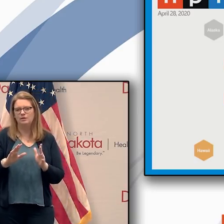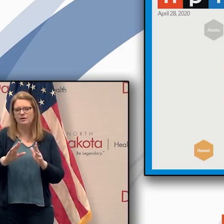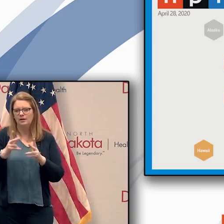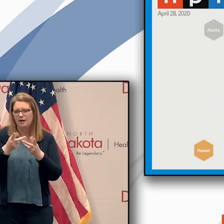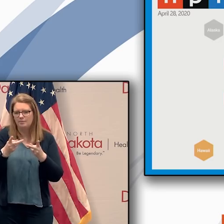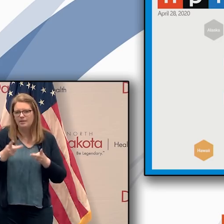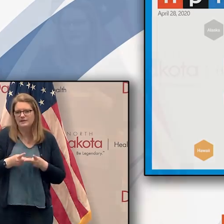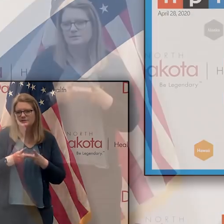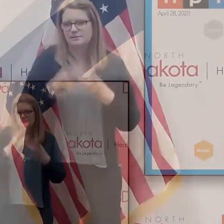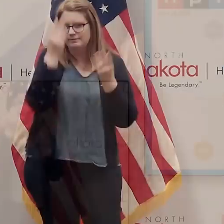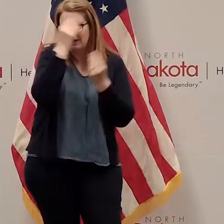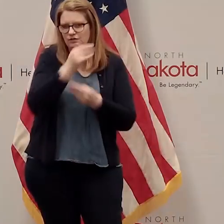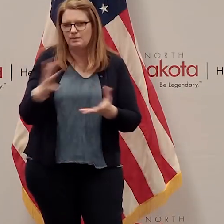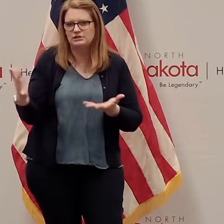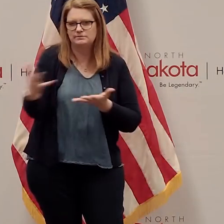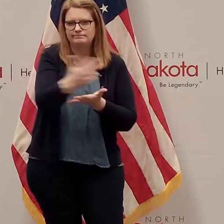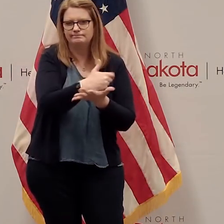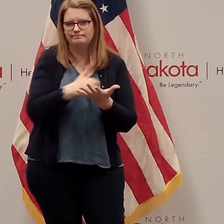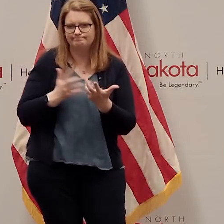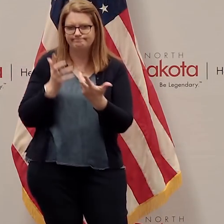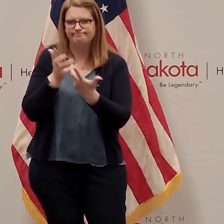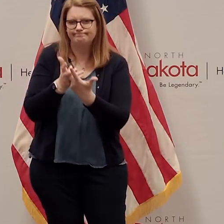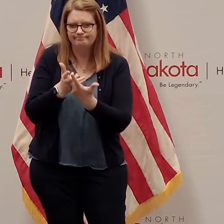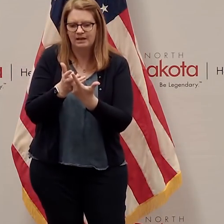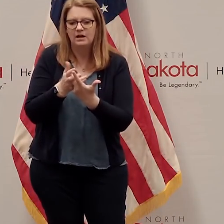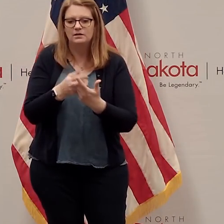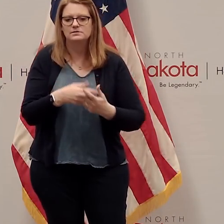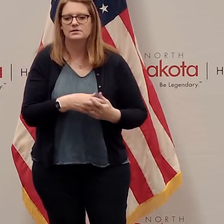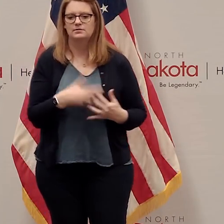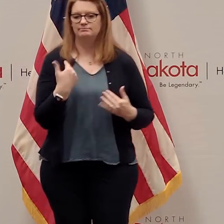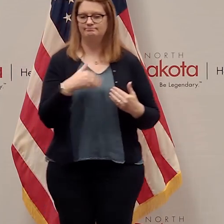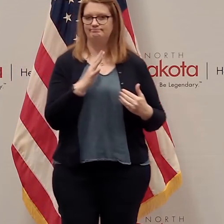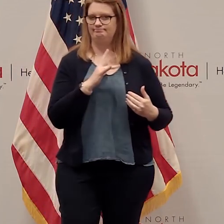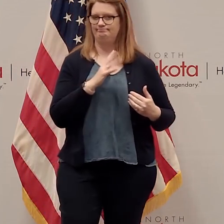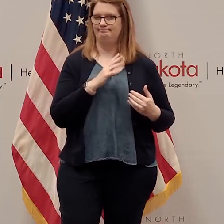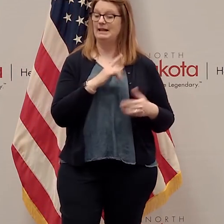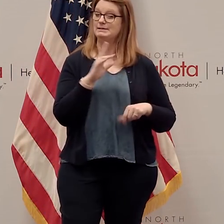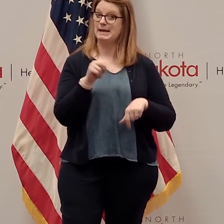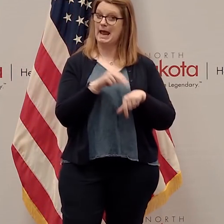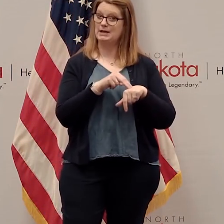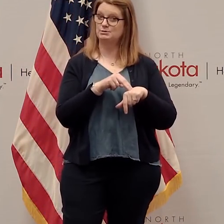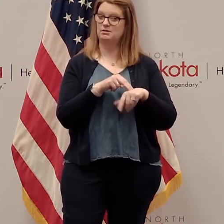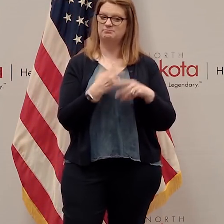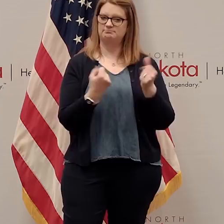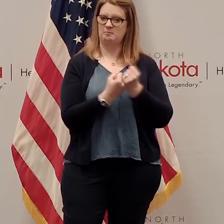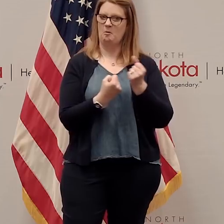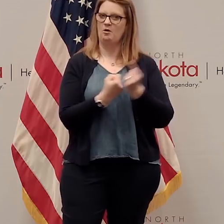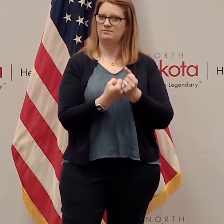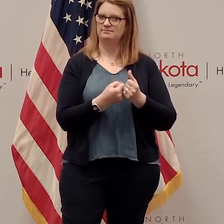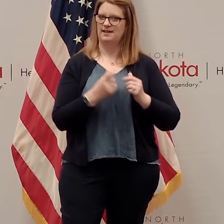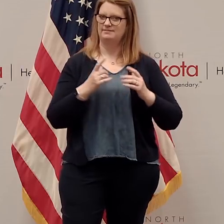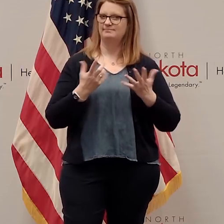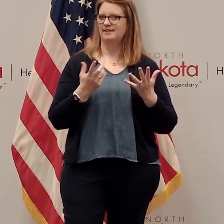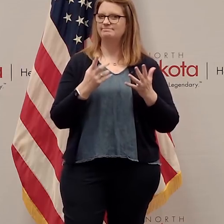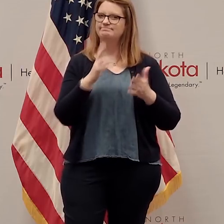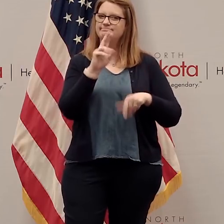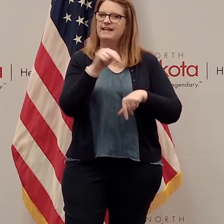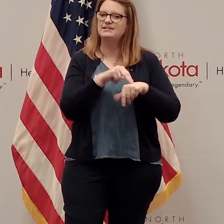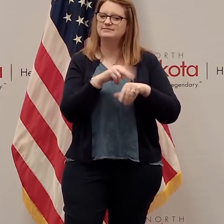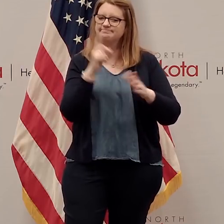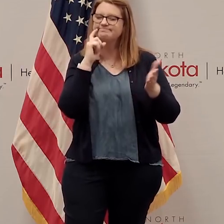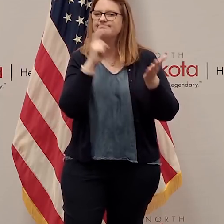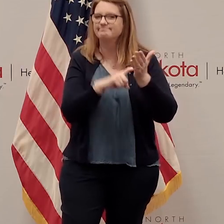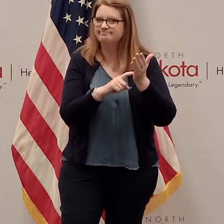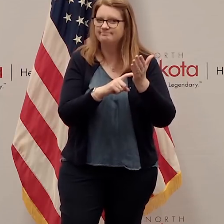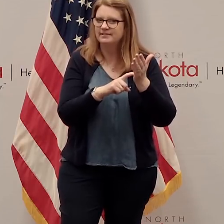contact tracing. So those are two fun pieces of national reinforcement that we're definitely leading the way